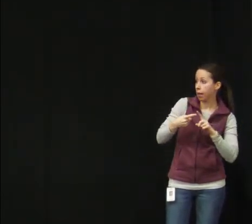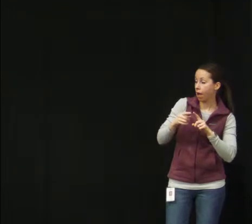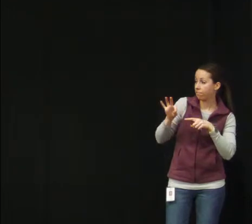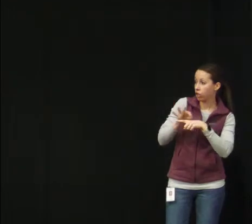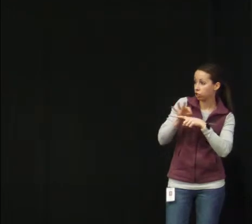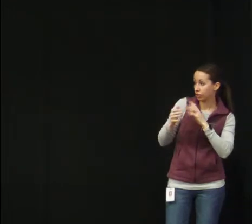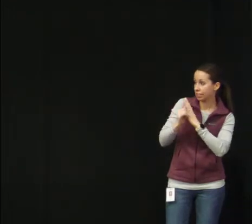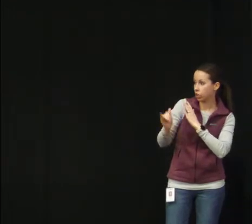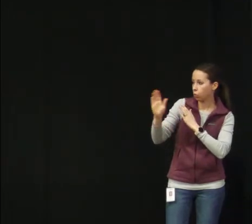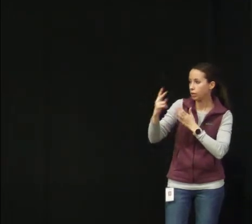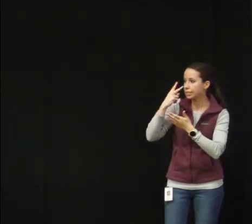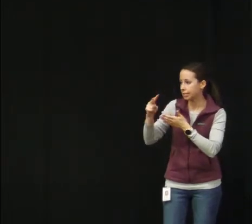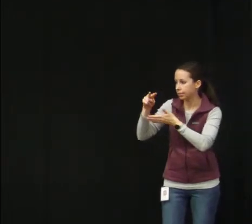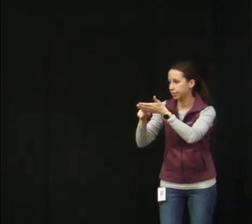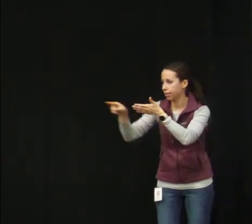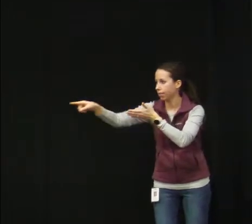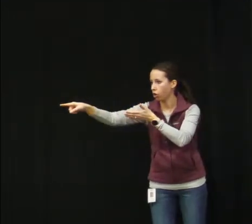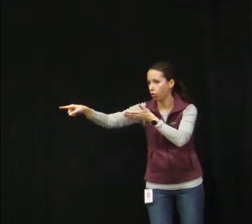it in these pages.